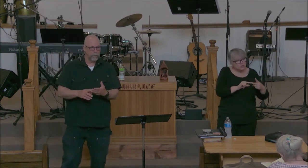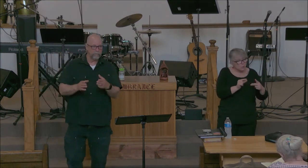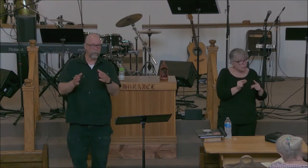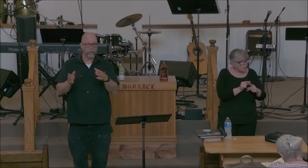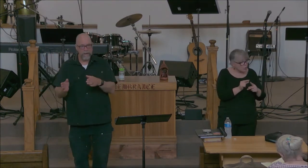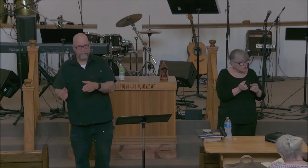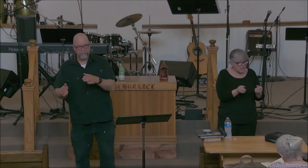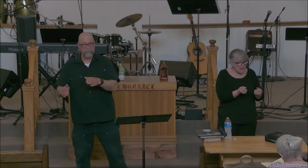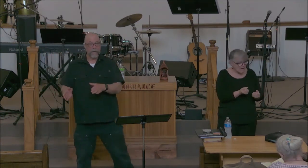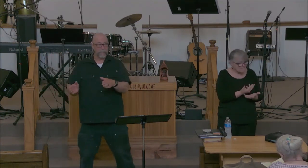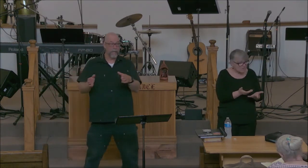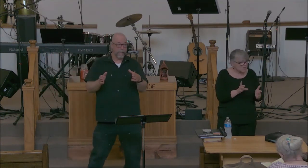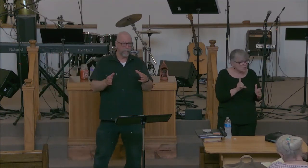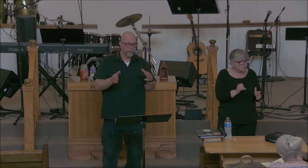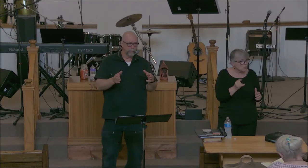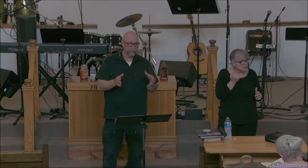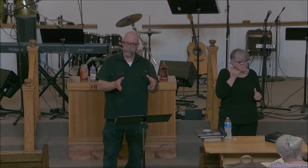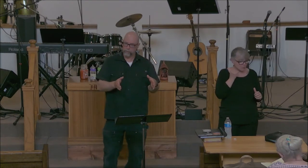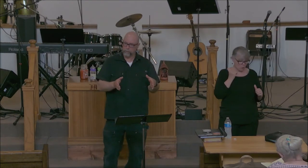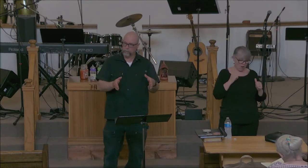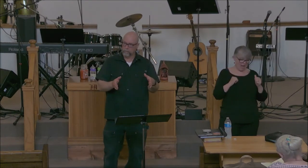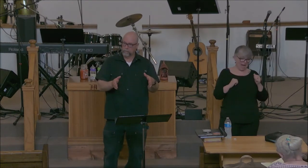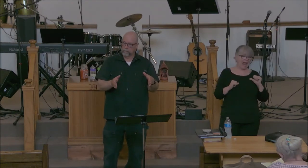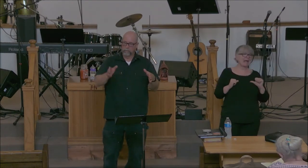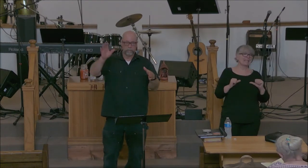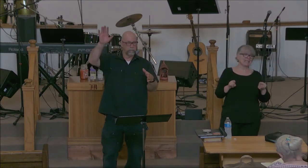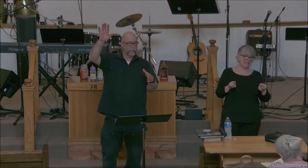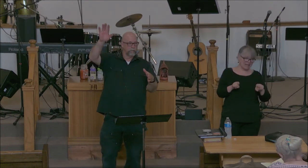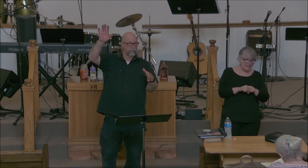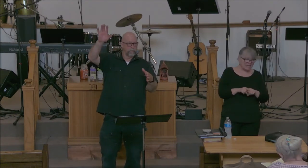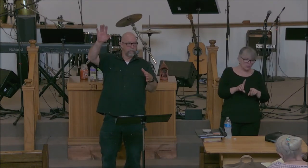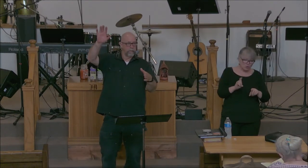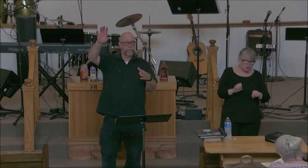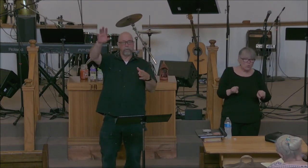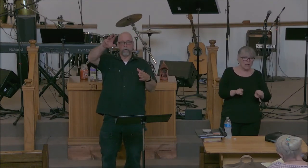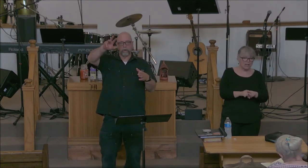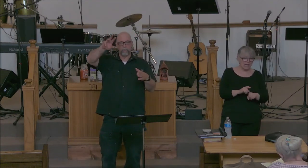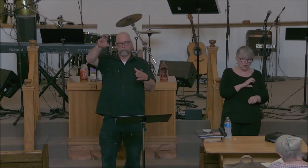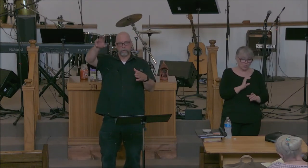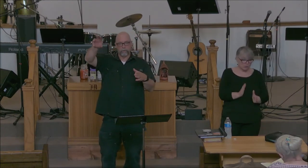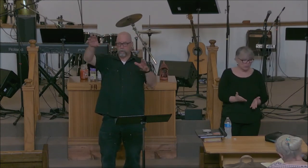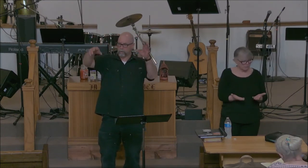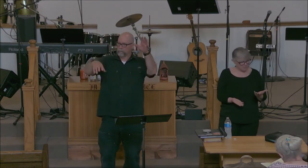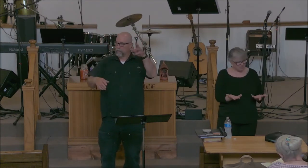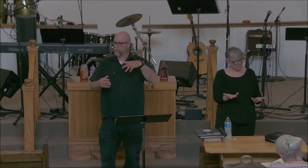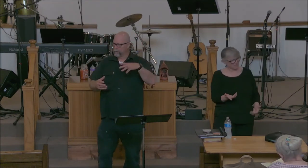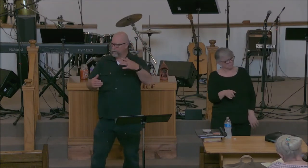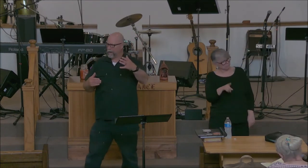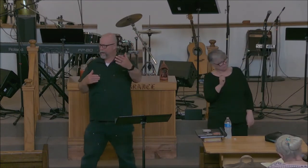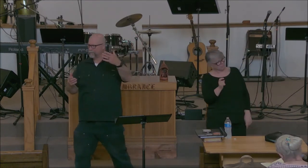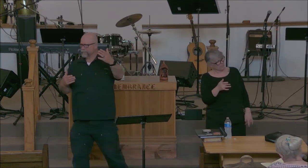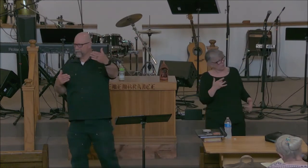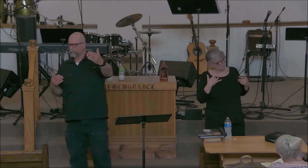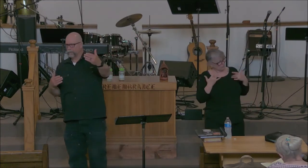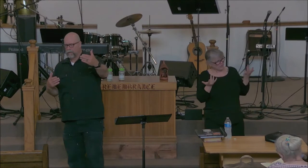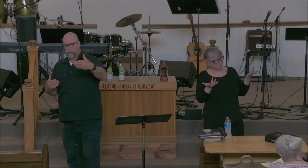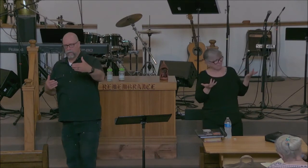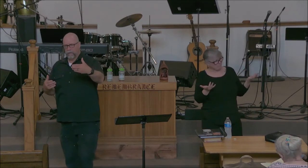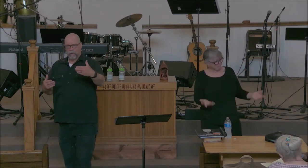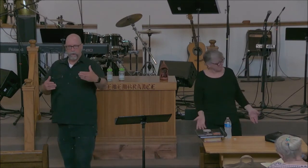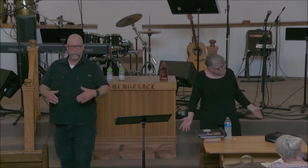you do, if you're acting like a Christian, they might want to know what's going on. What, how does that